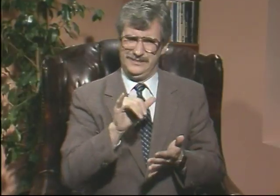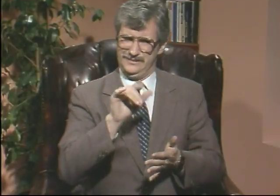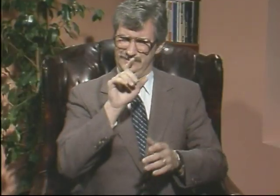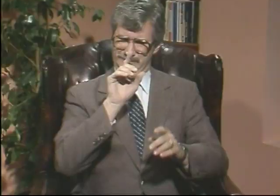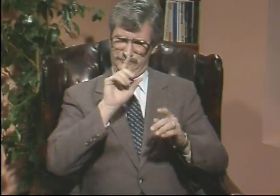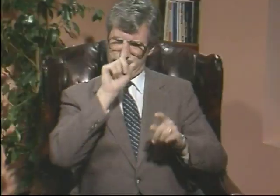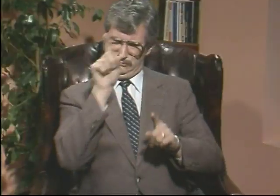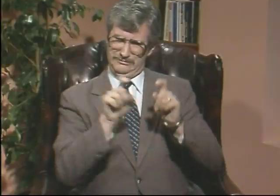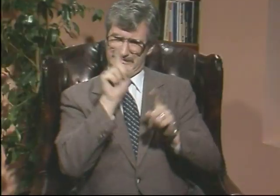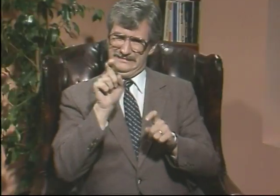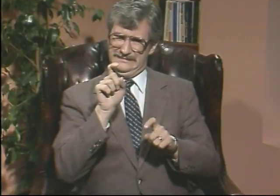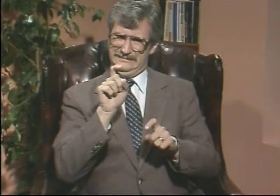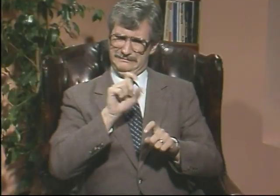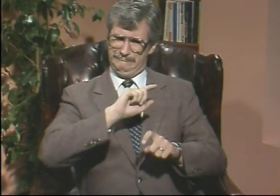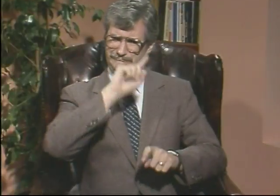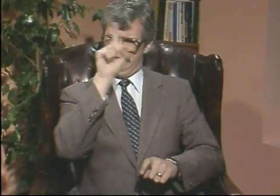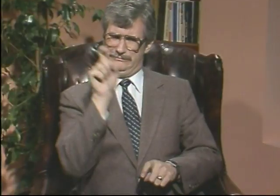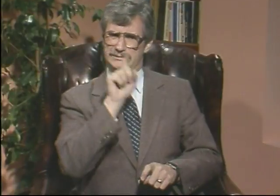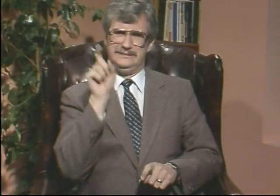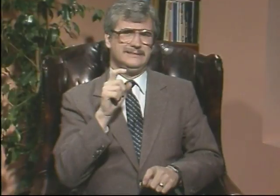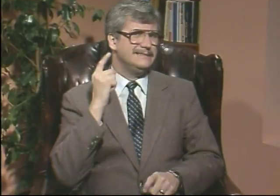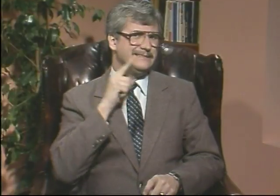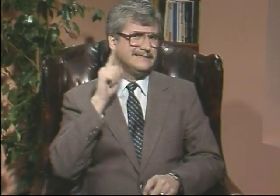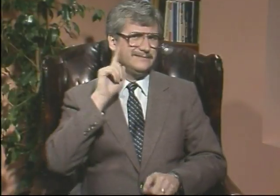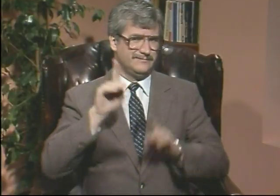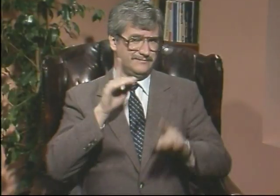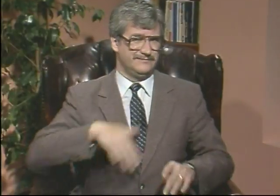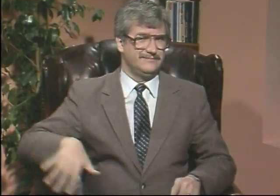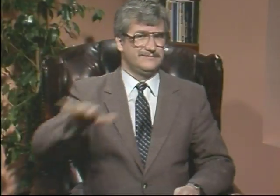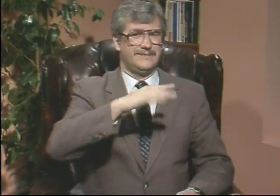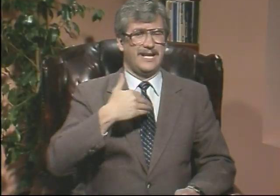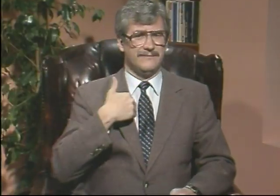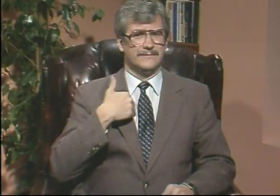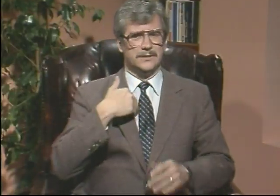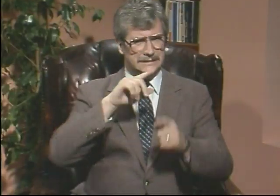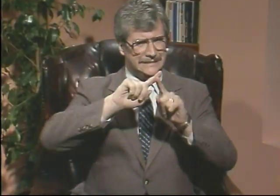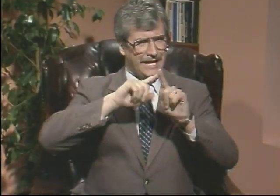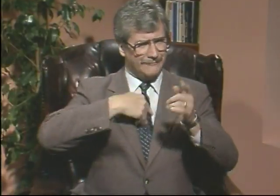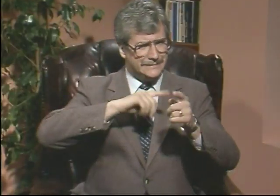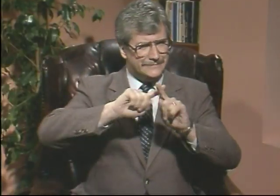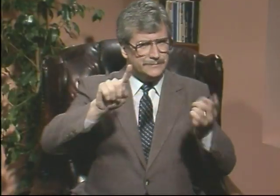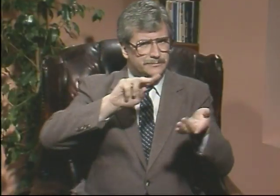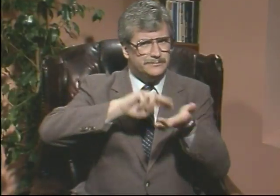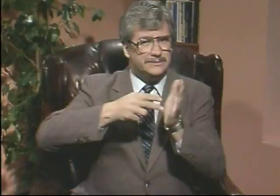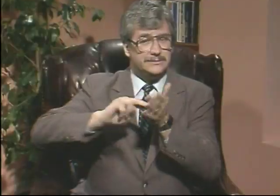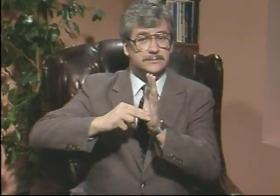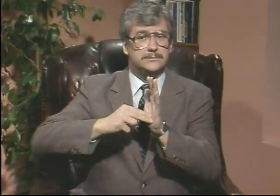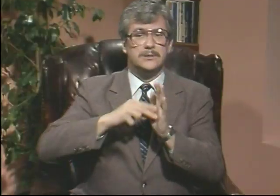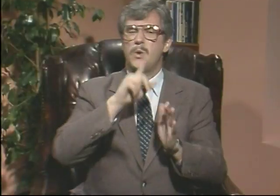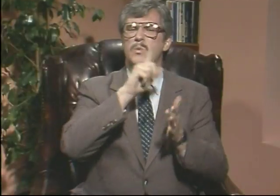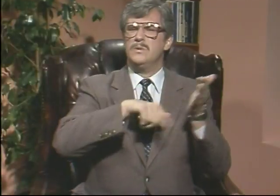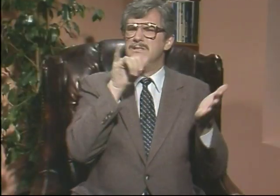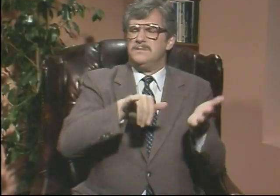like? These questions and concerns of the deaf community have different